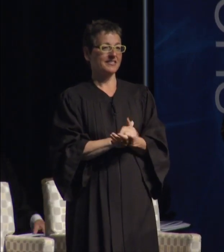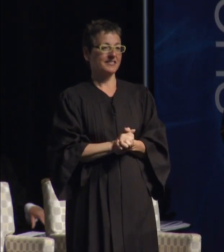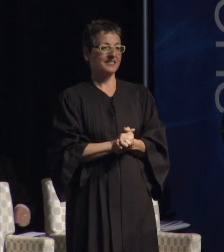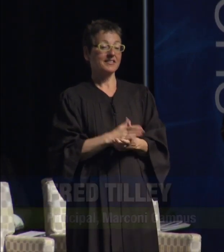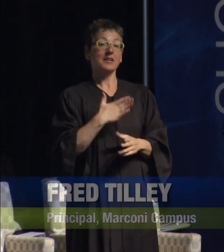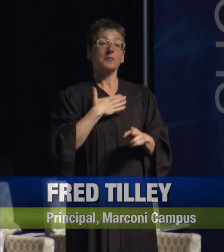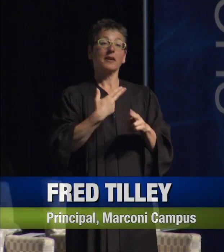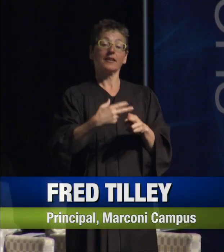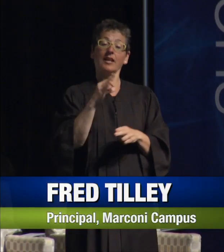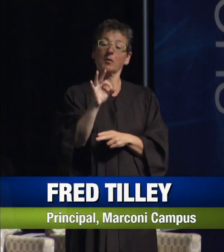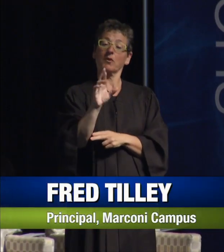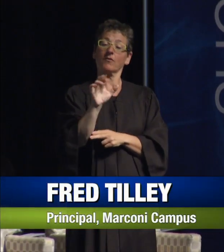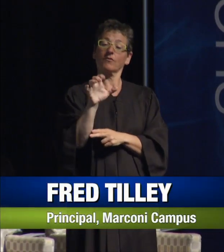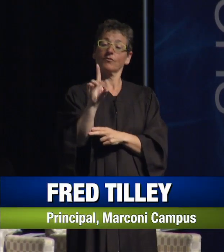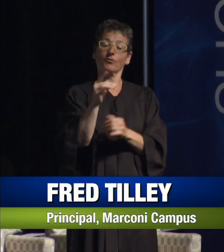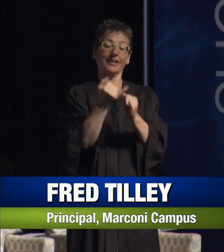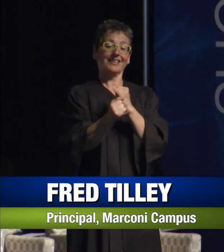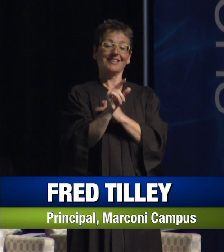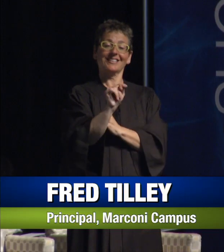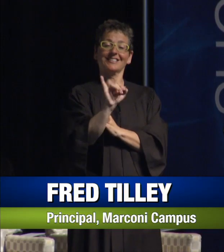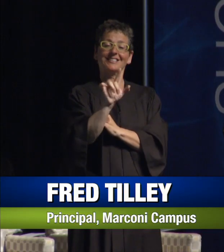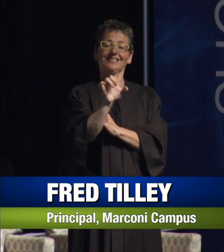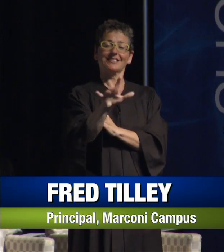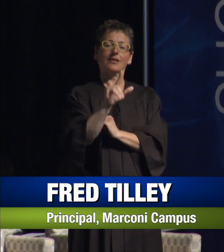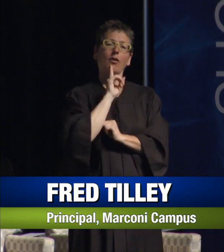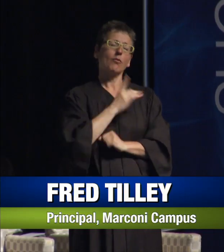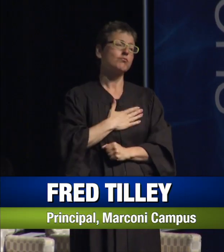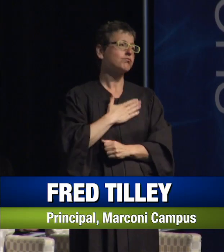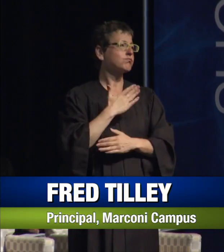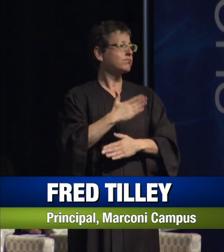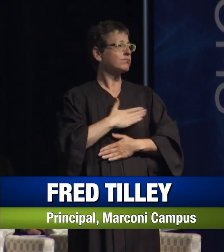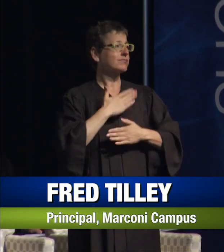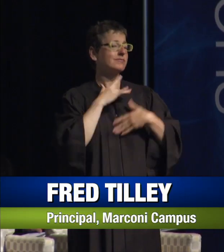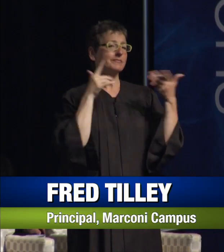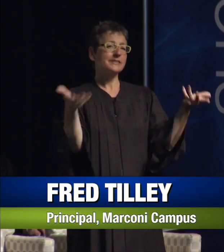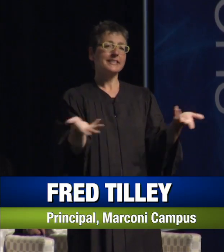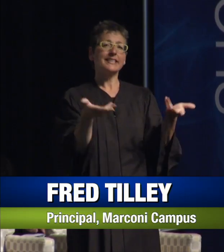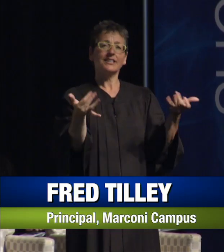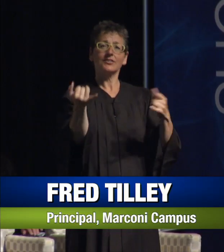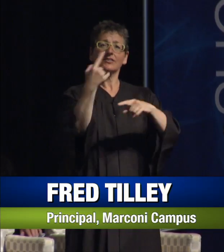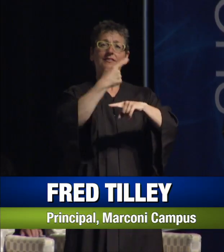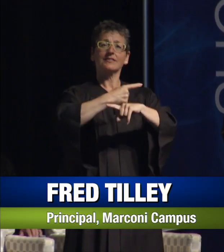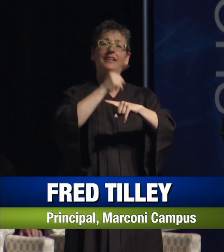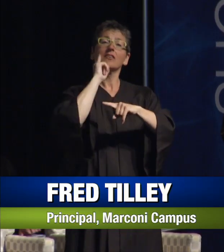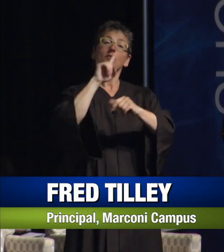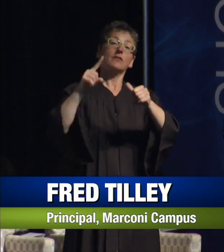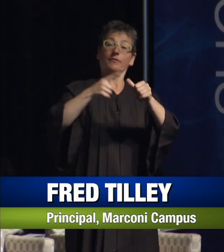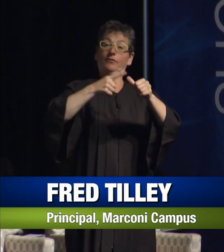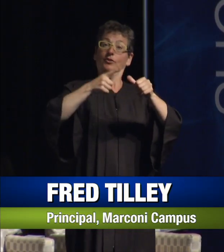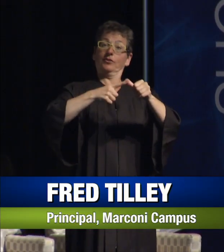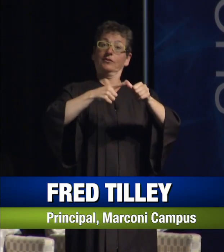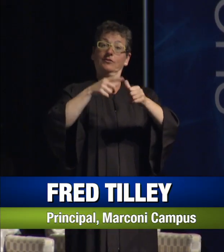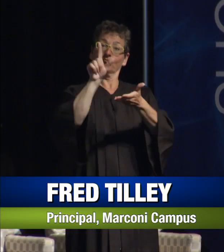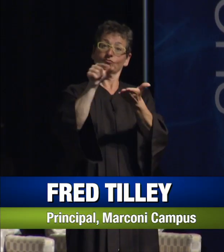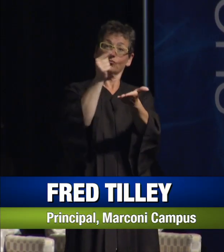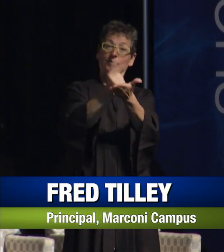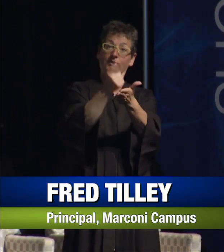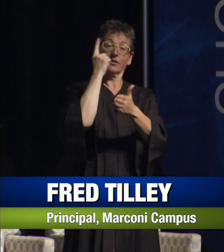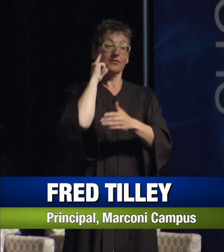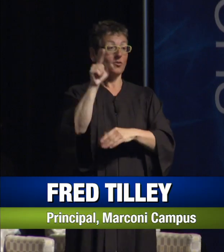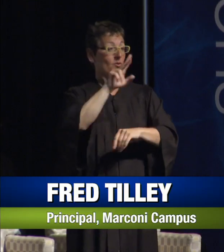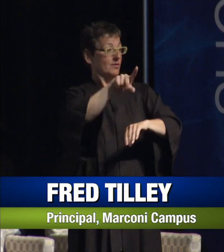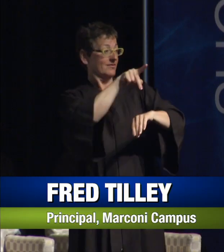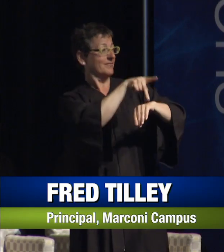My name is Fred Tilley, and it's an absolute pleasure for me to be here today for my first convocation as principal of Marconi Campus